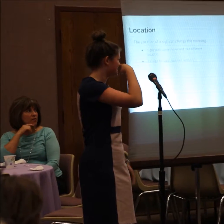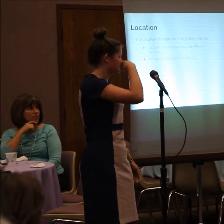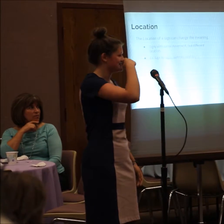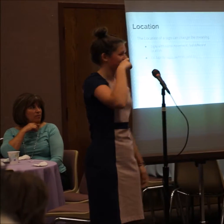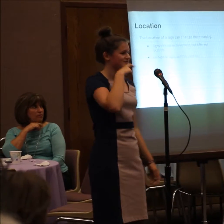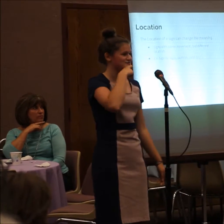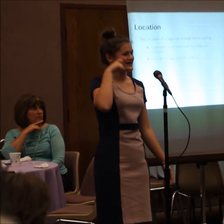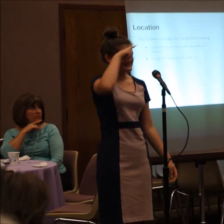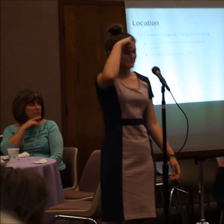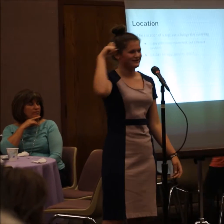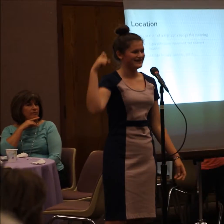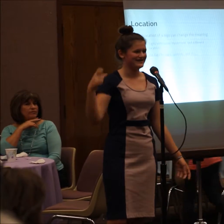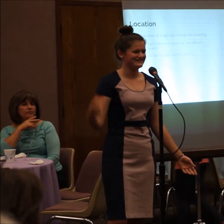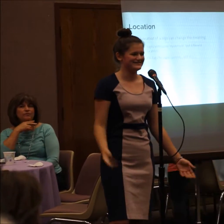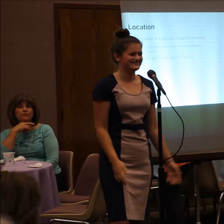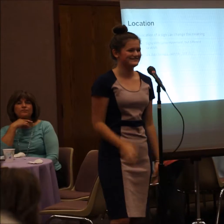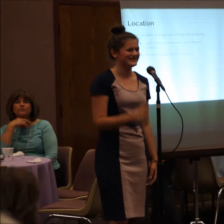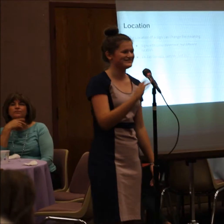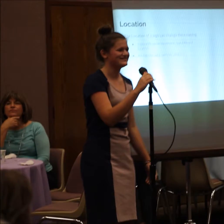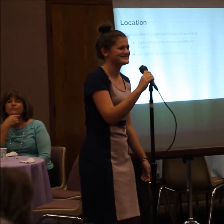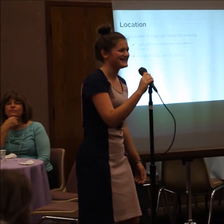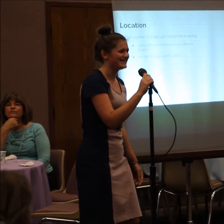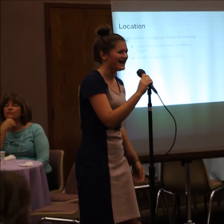it was an ugly, dry summer. I don't know when you would ever say that.